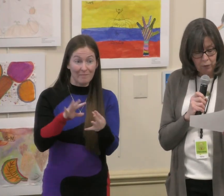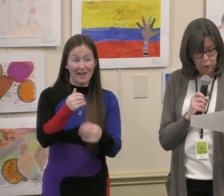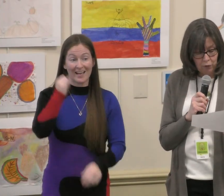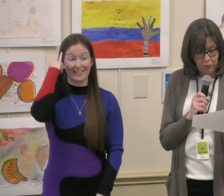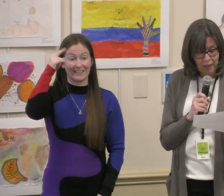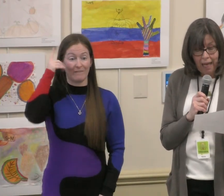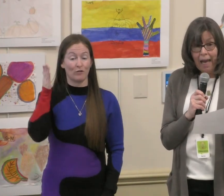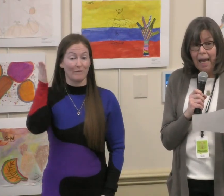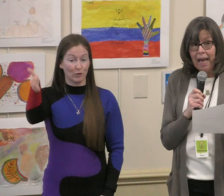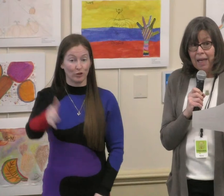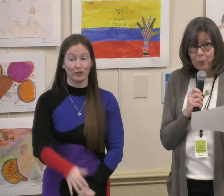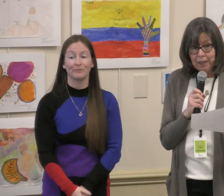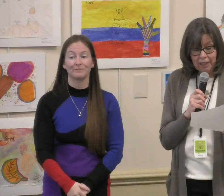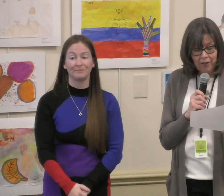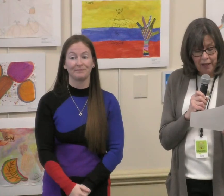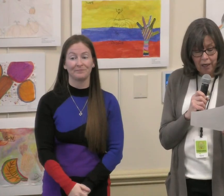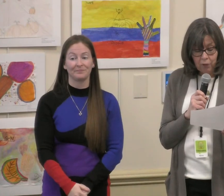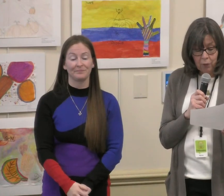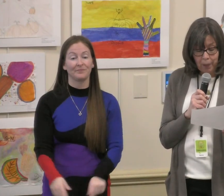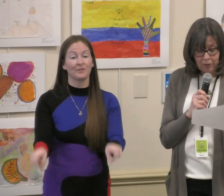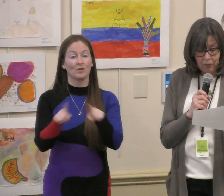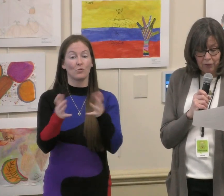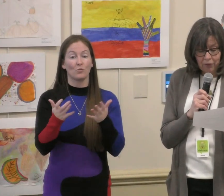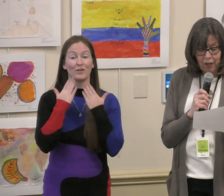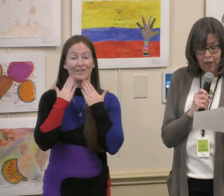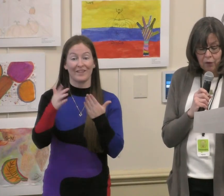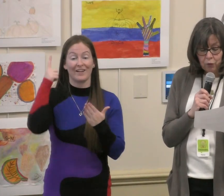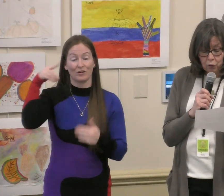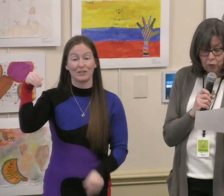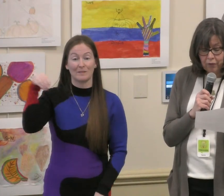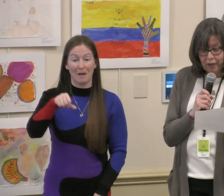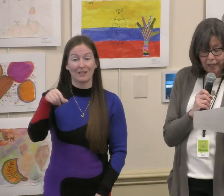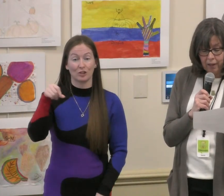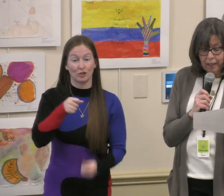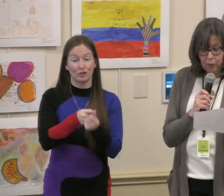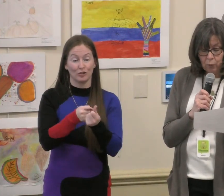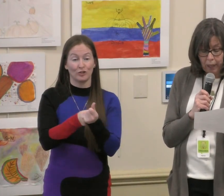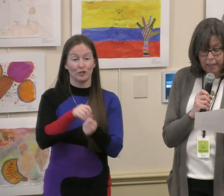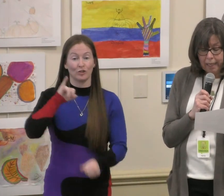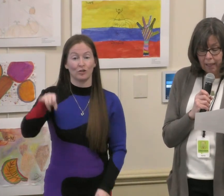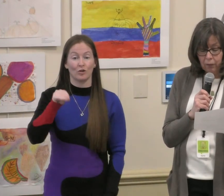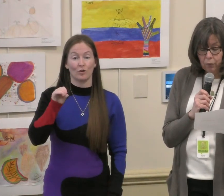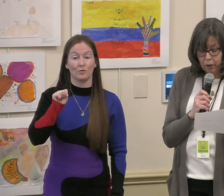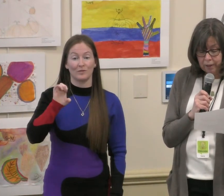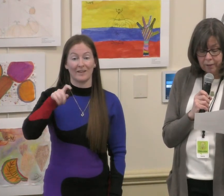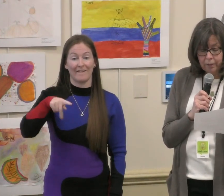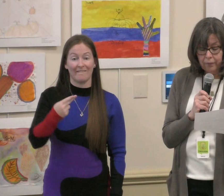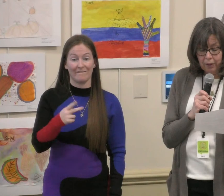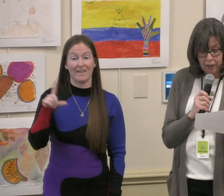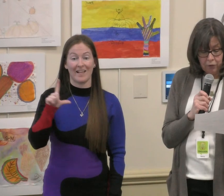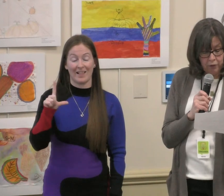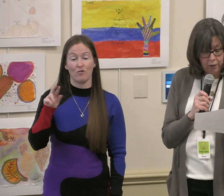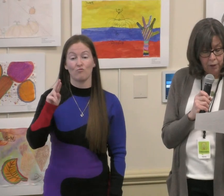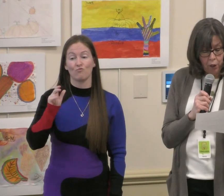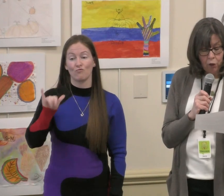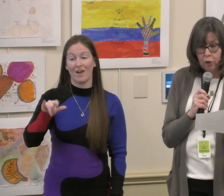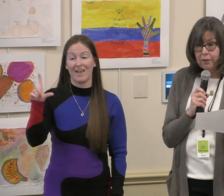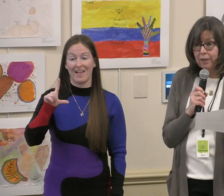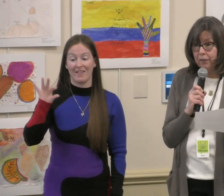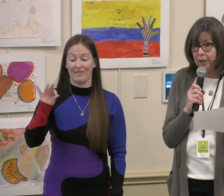future. And we'd like to thank our sponsors, the Joseph L. and Ray L. Freund Foundation, courtesy of